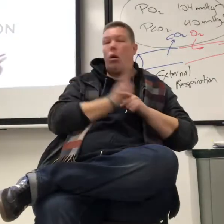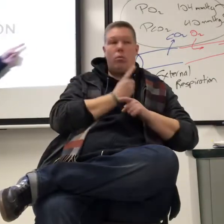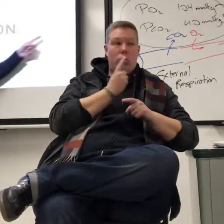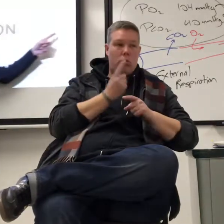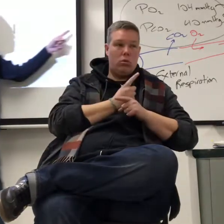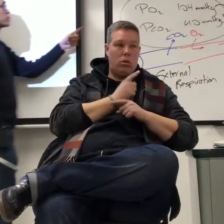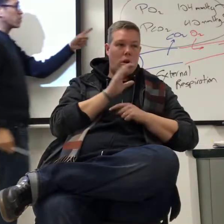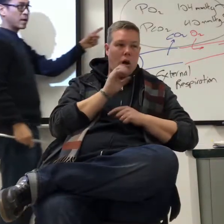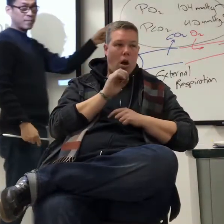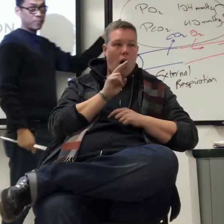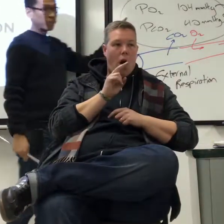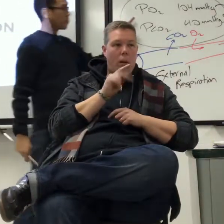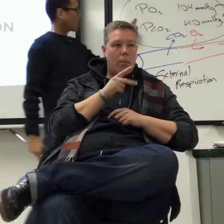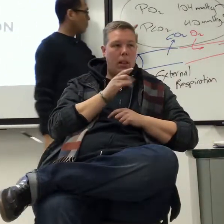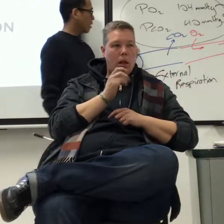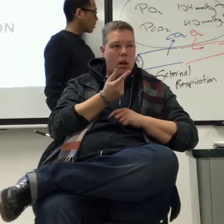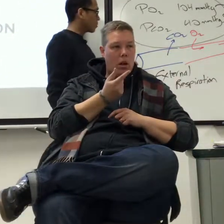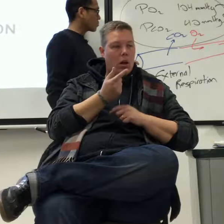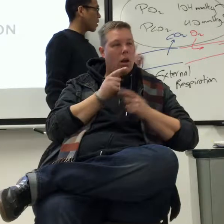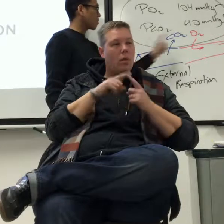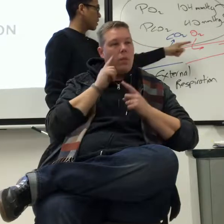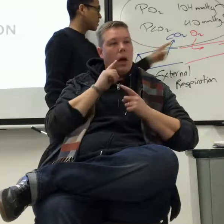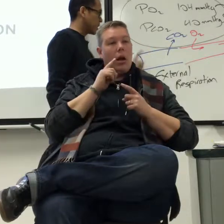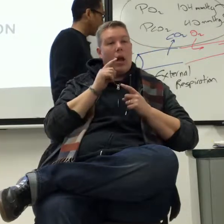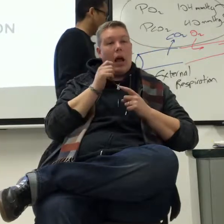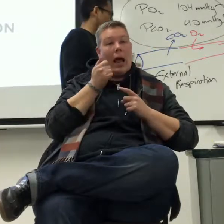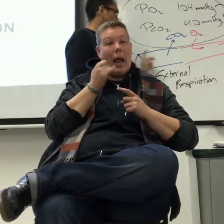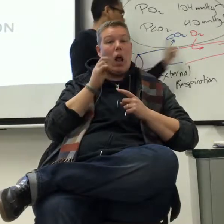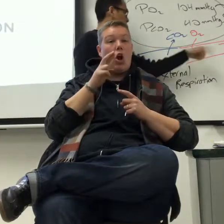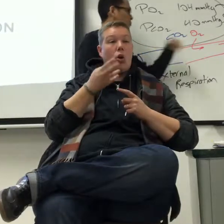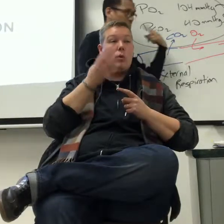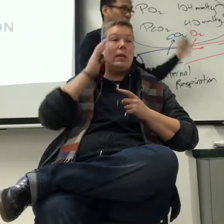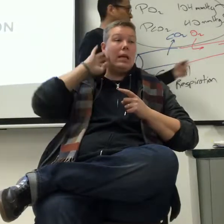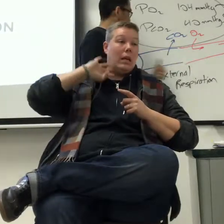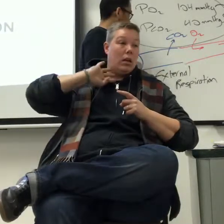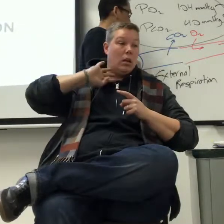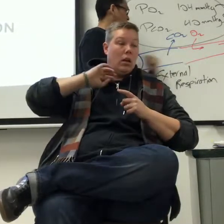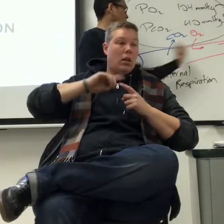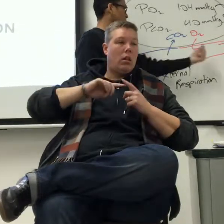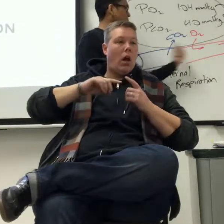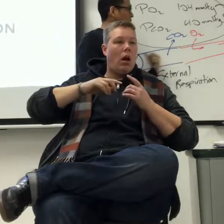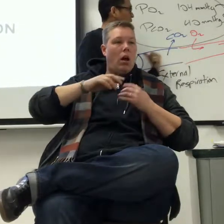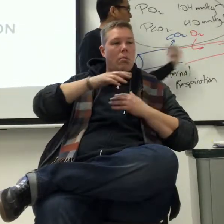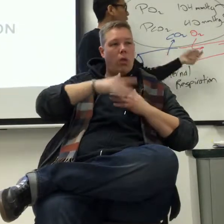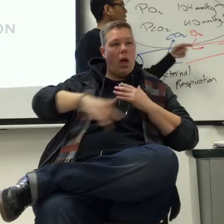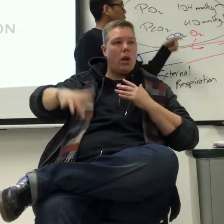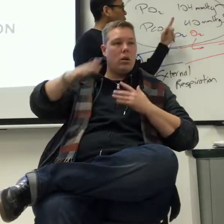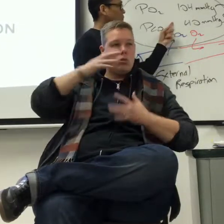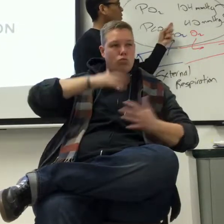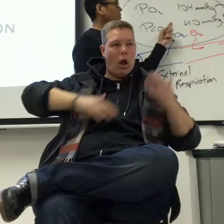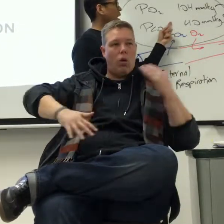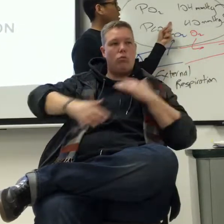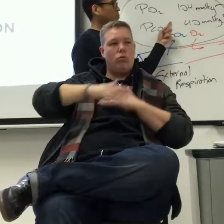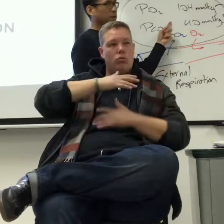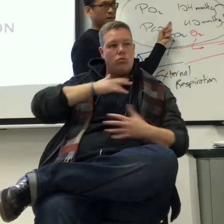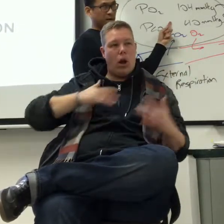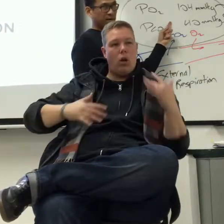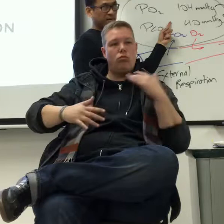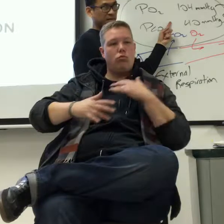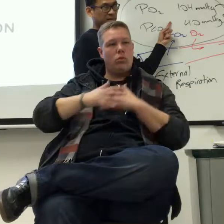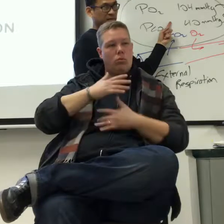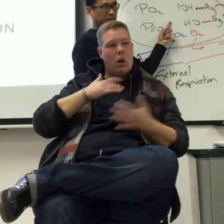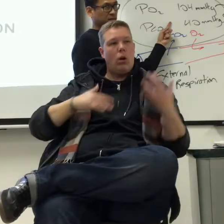out, right? And blood goes round. Blood goes round and round. It's going to keep circulating whether or not you're